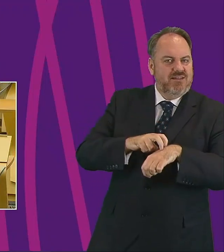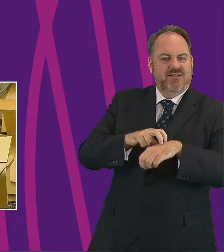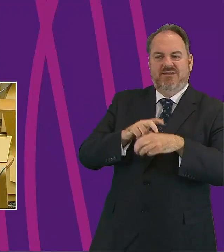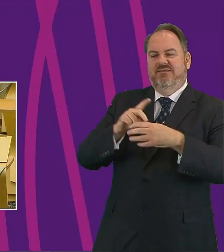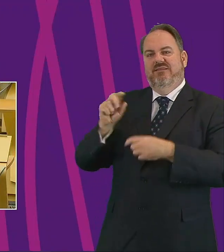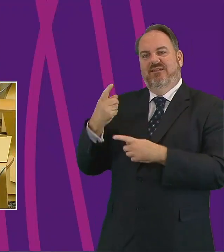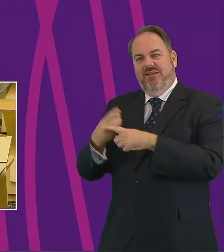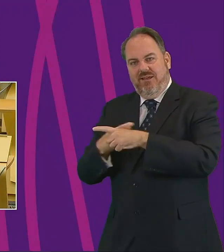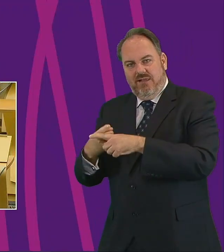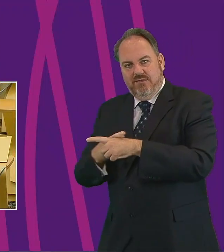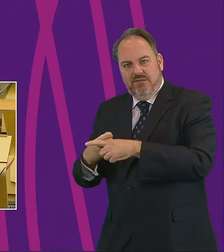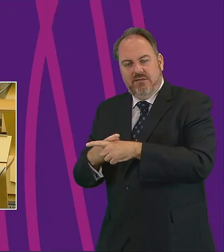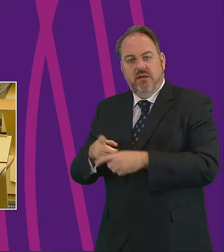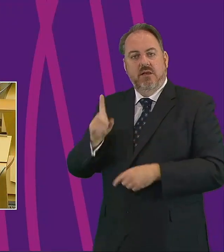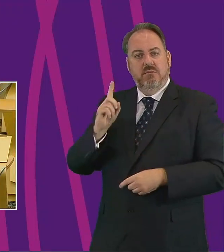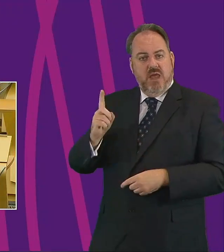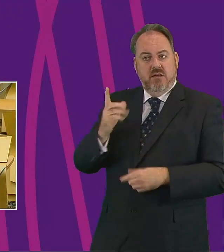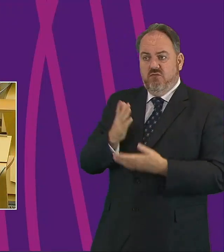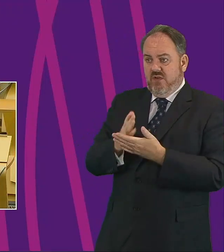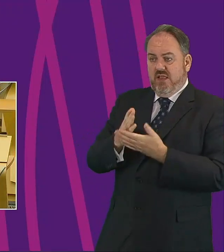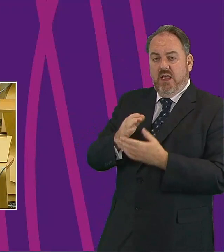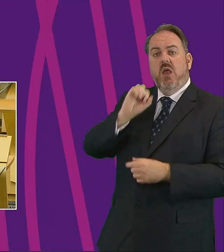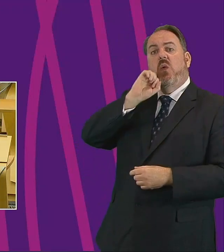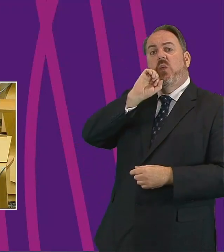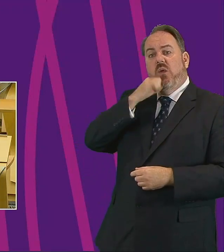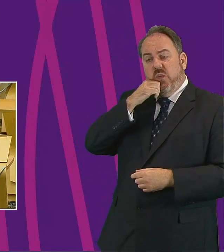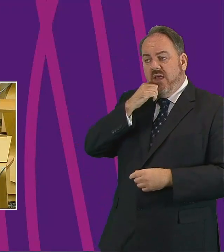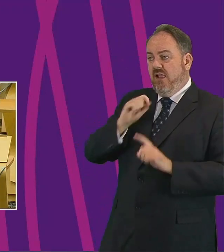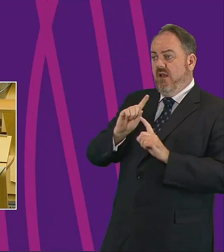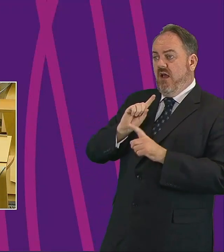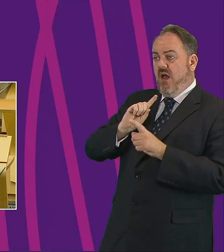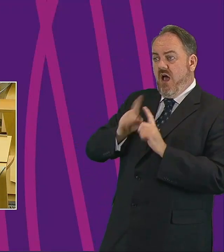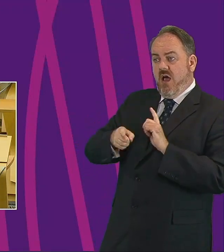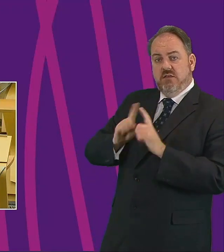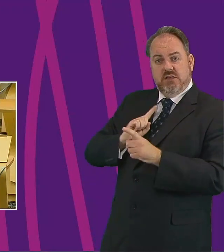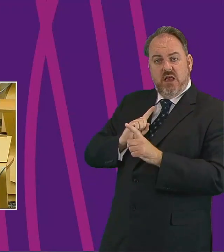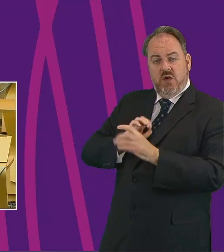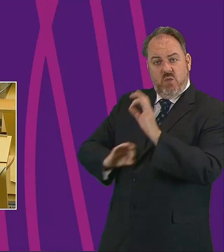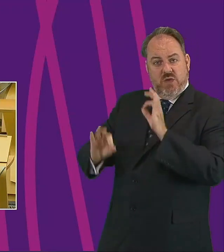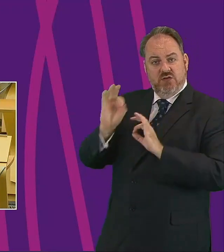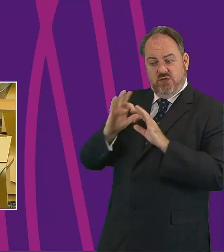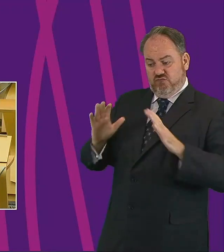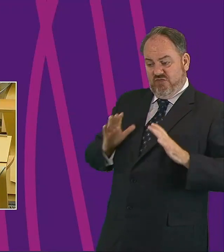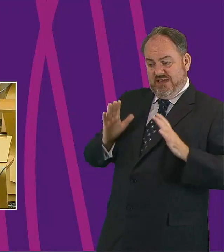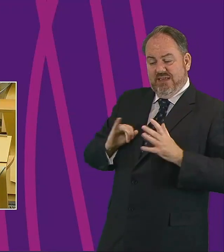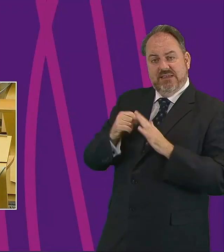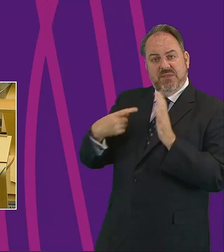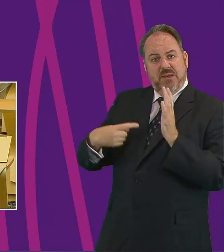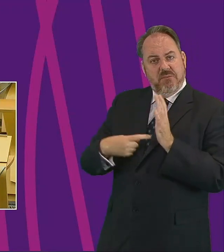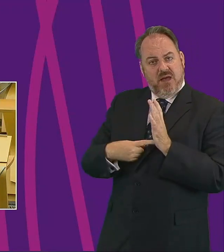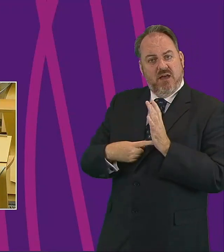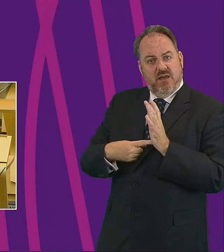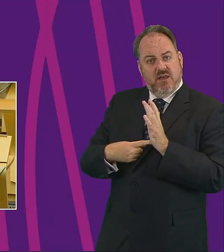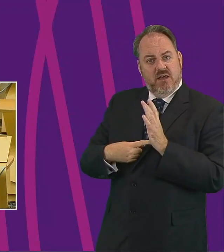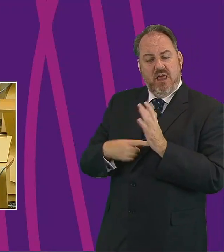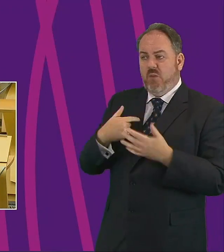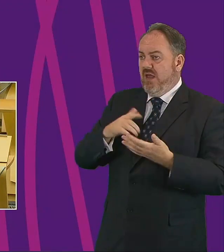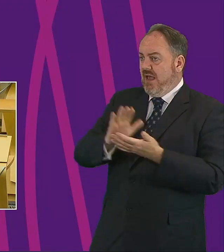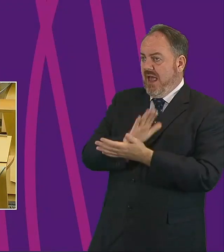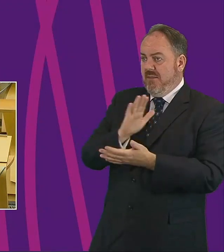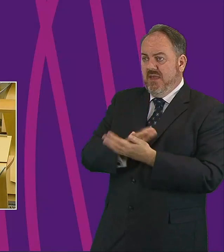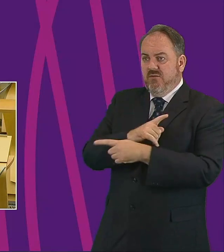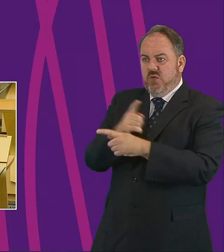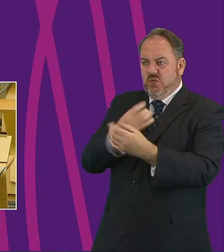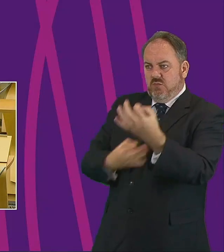questions can not just be answered, but they can be scrutinised by the opposition. So we're going about this in the right way. Of course, as we do that, we are